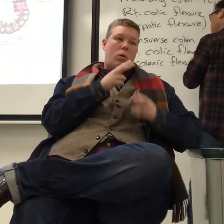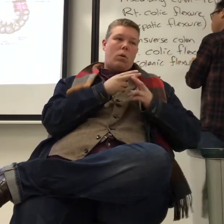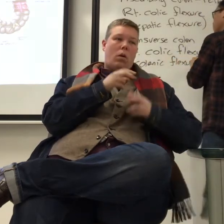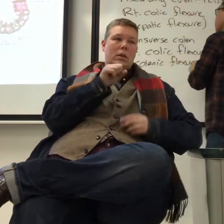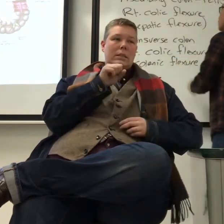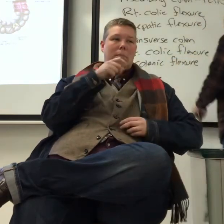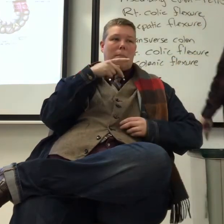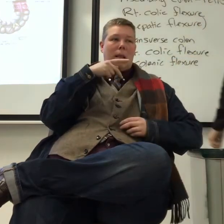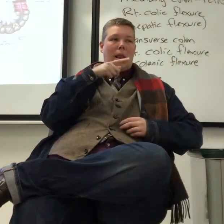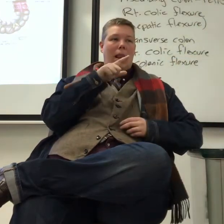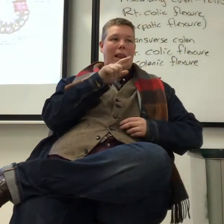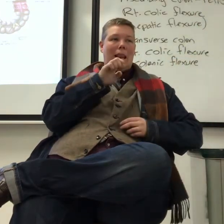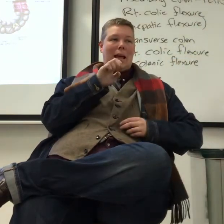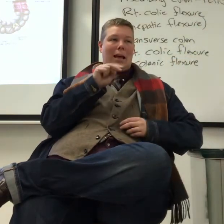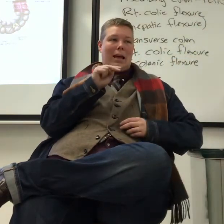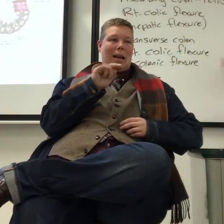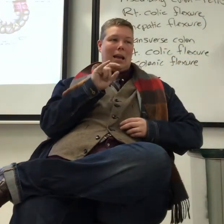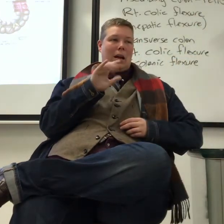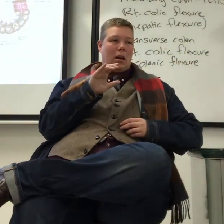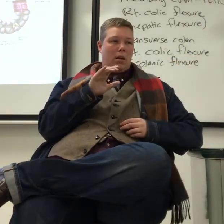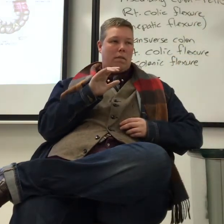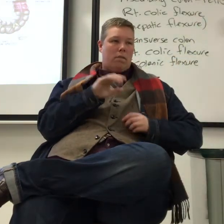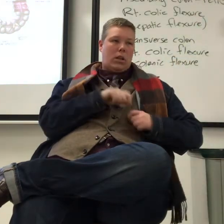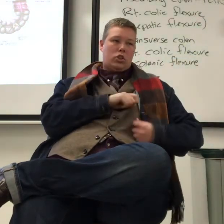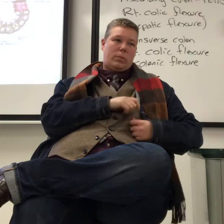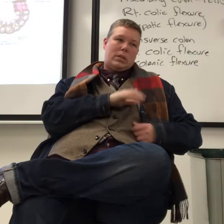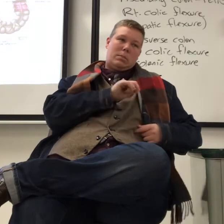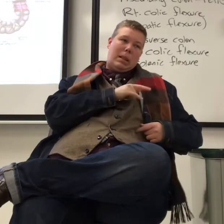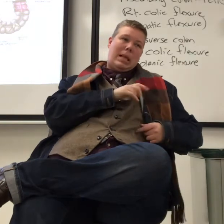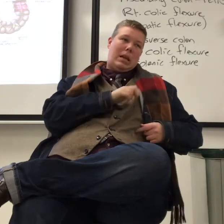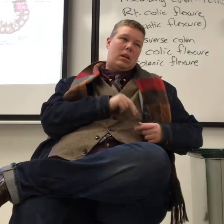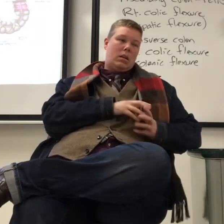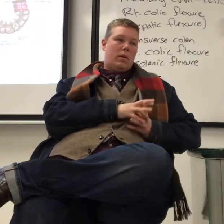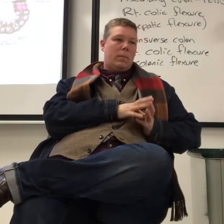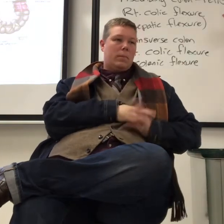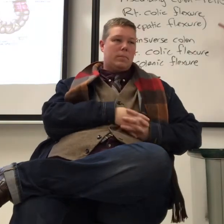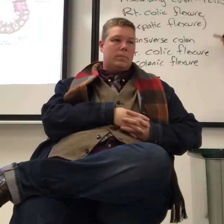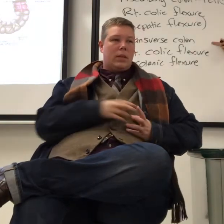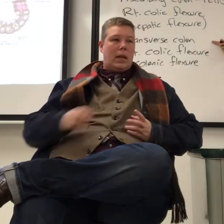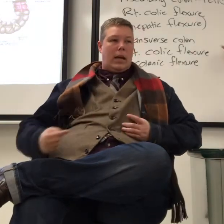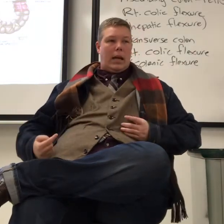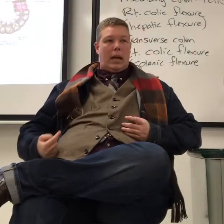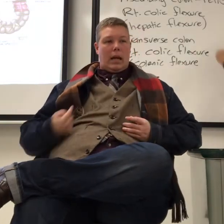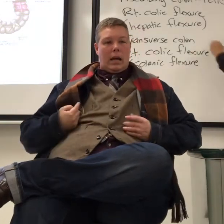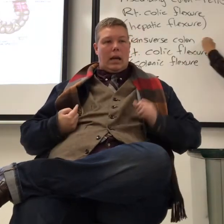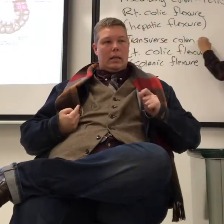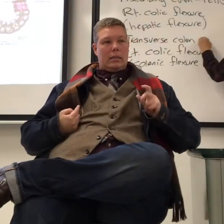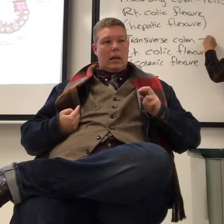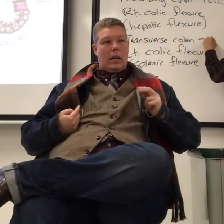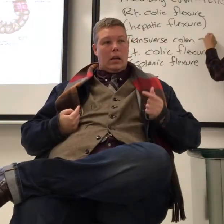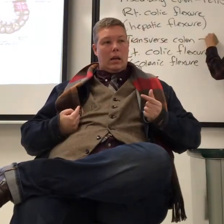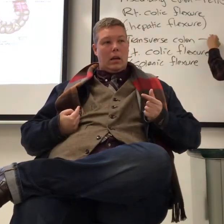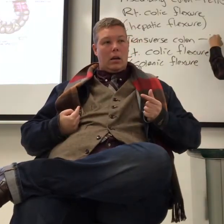When you went from ascending colon, that was retro, transverse colon